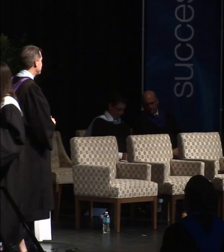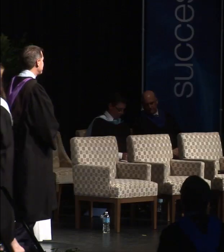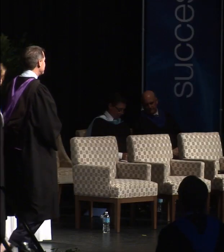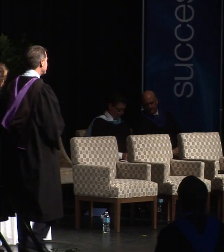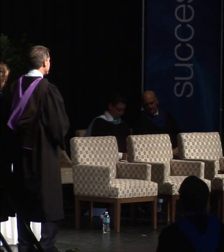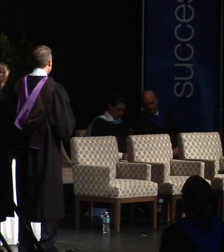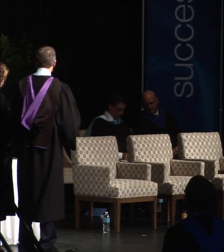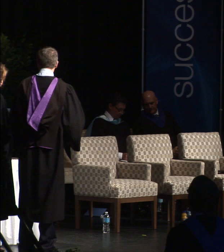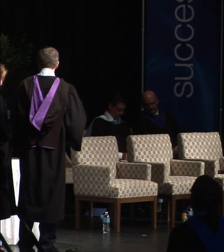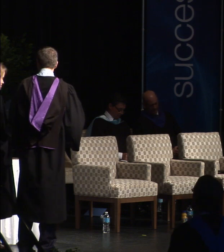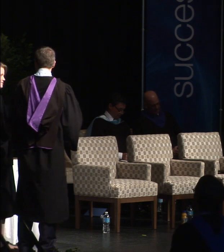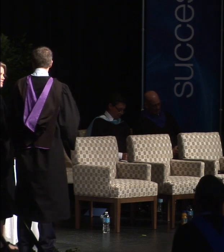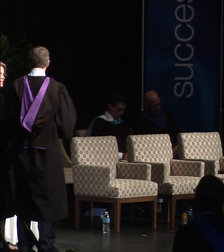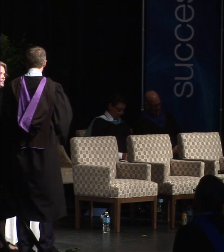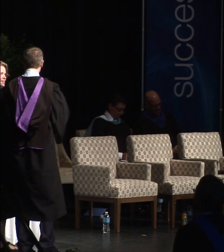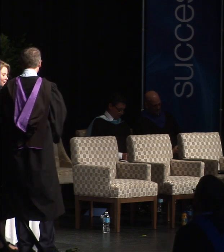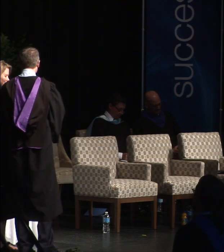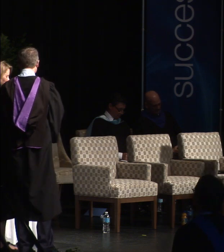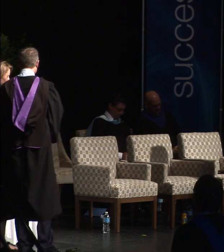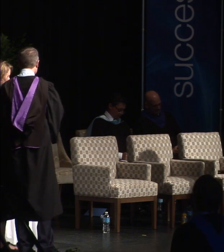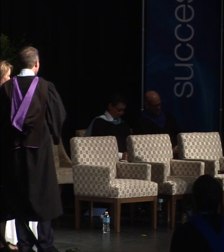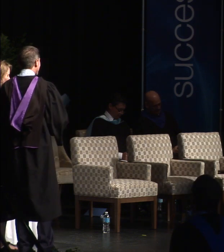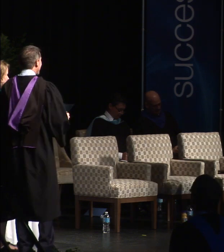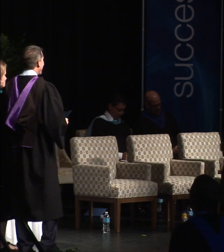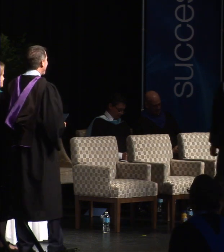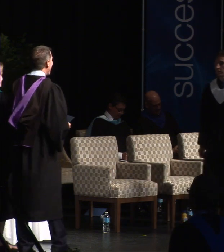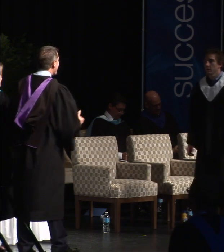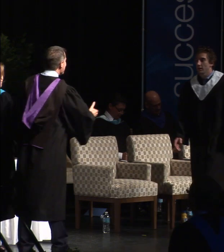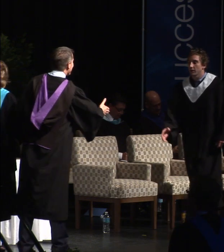Adam Kenneth Simpson.